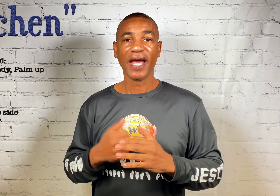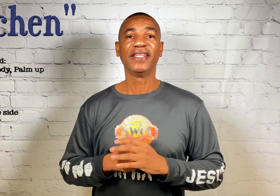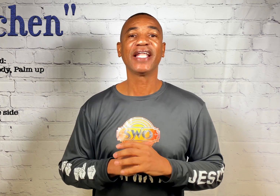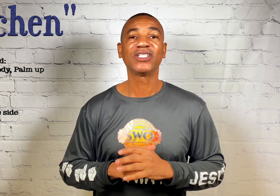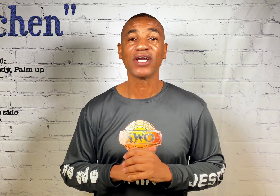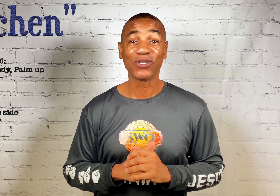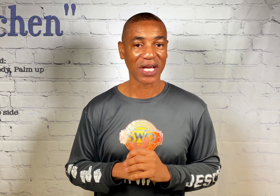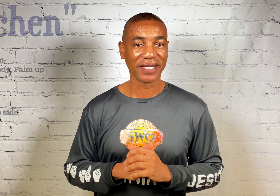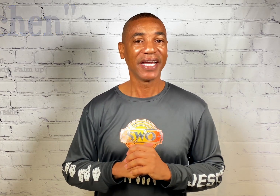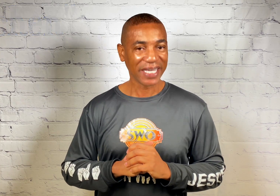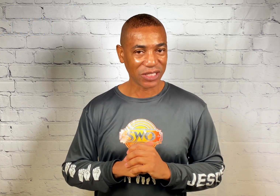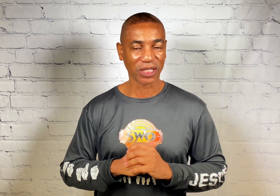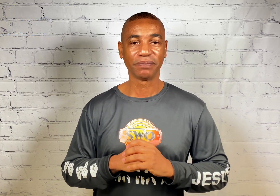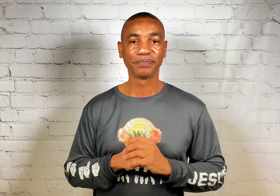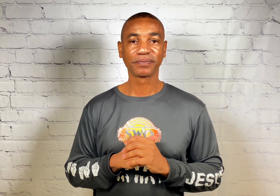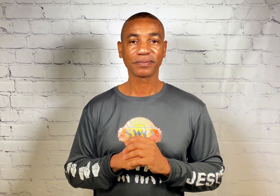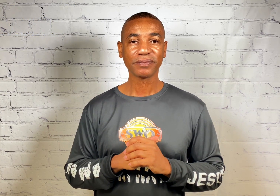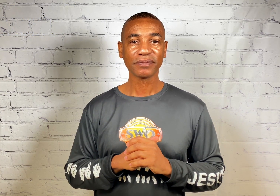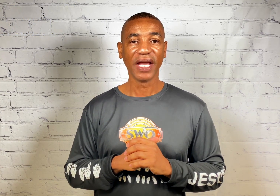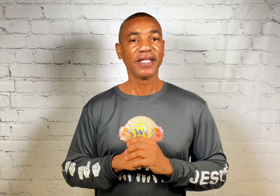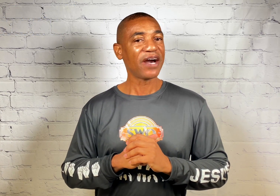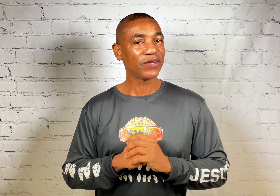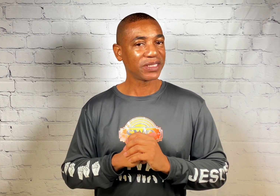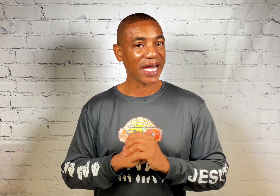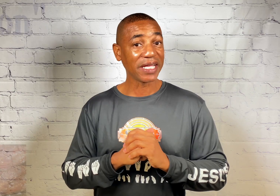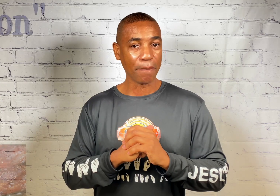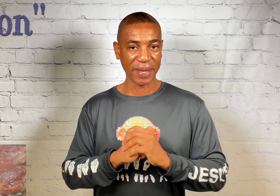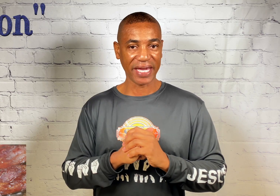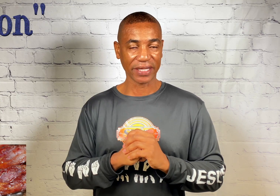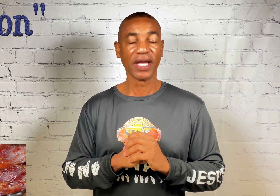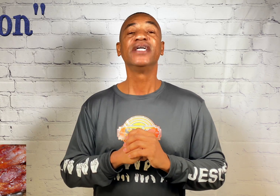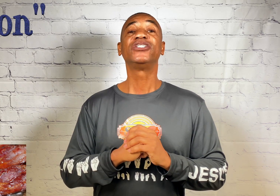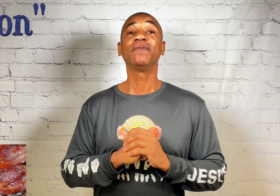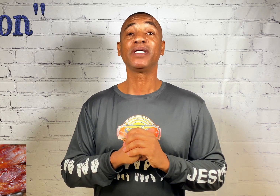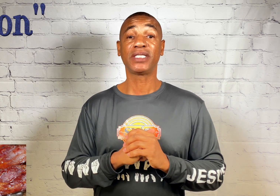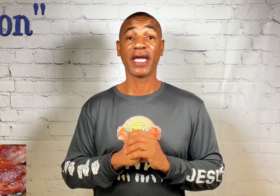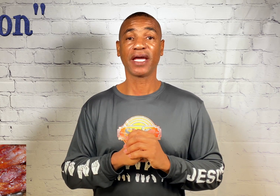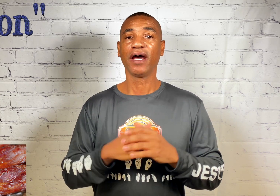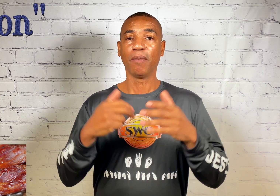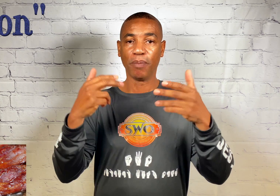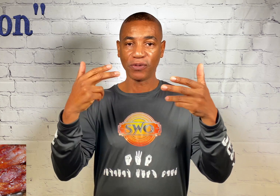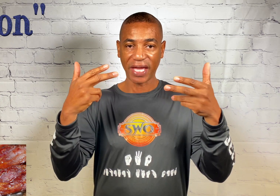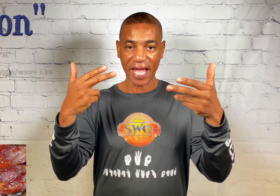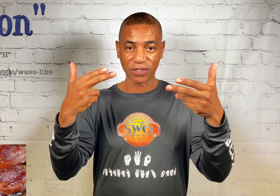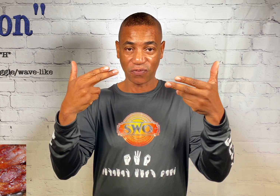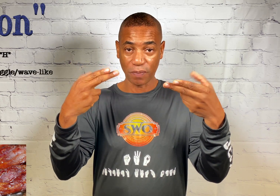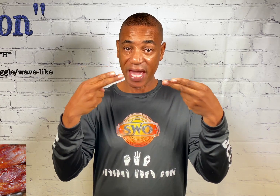That is how you sign kitchen. Now for the sign bacon. Simply take both hands, form